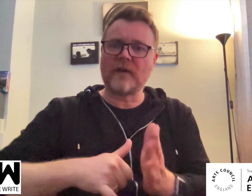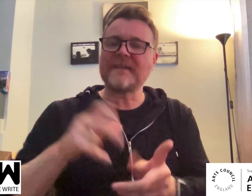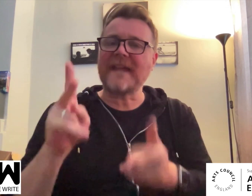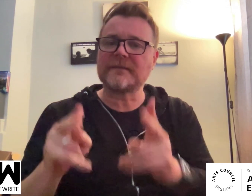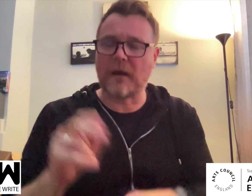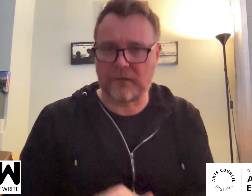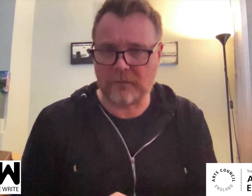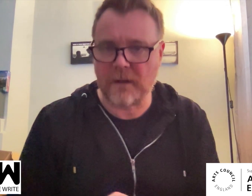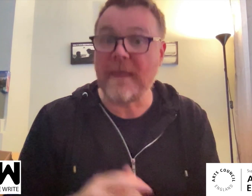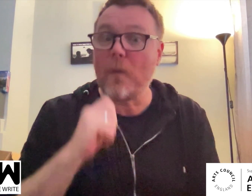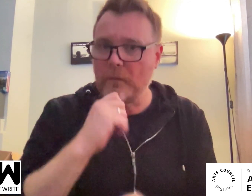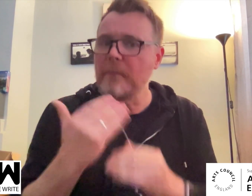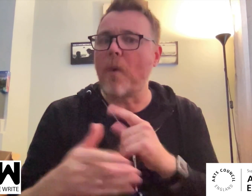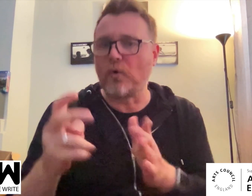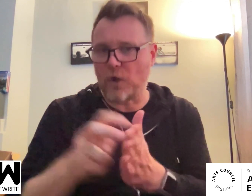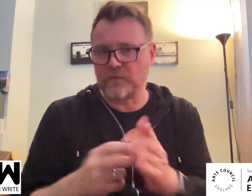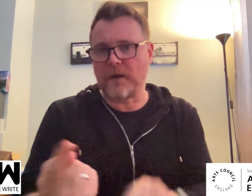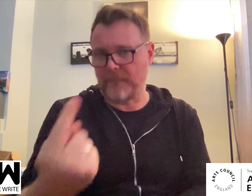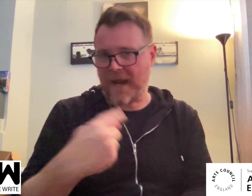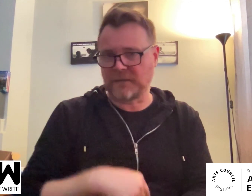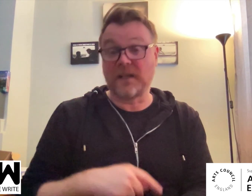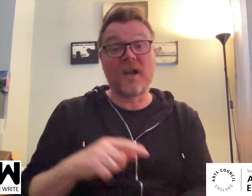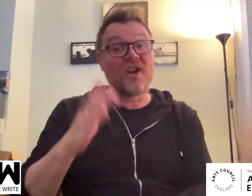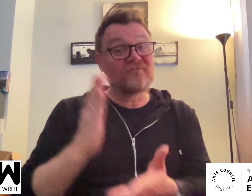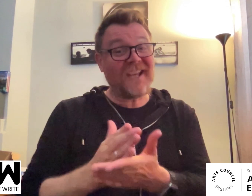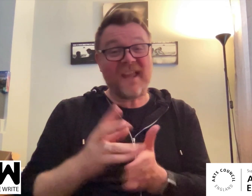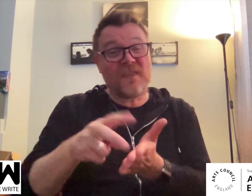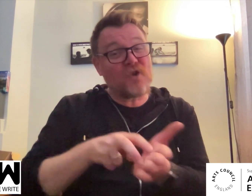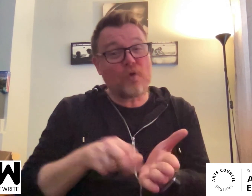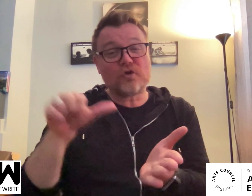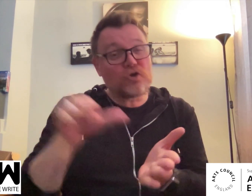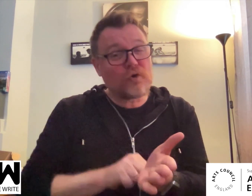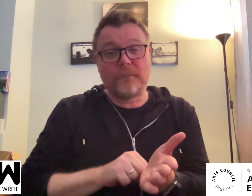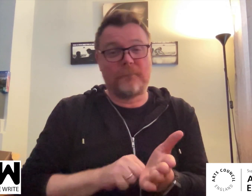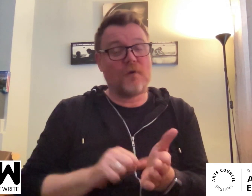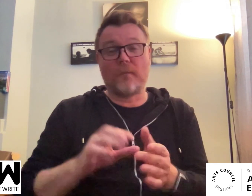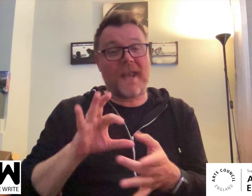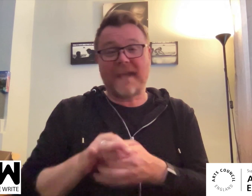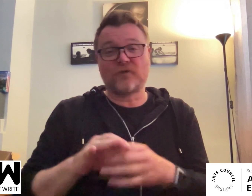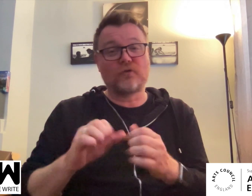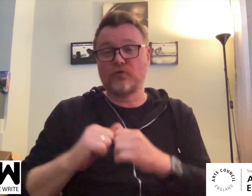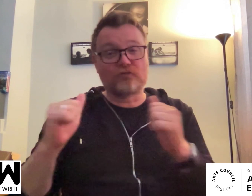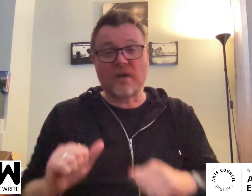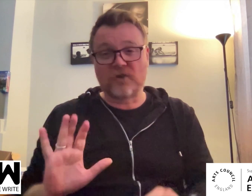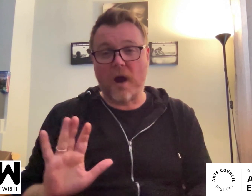And then more notes will come back from draft 2. and the notes shouldn't be really to